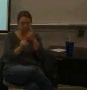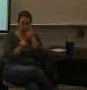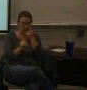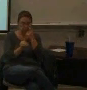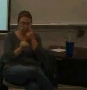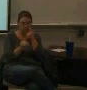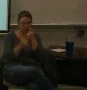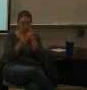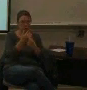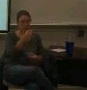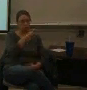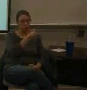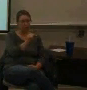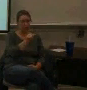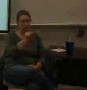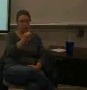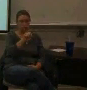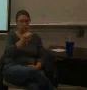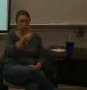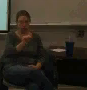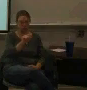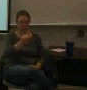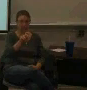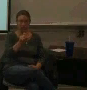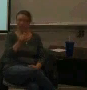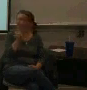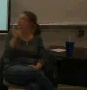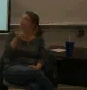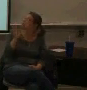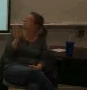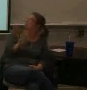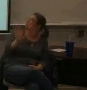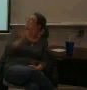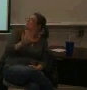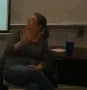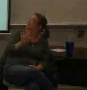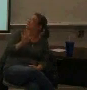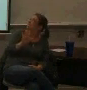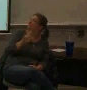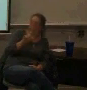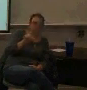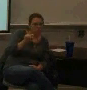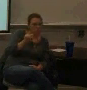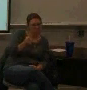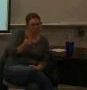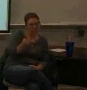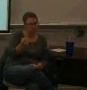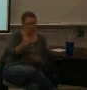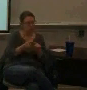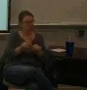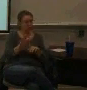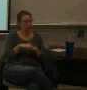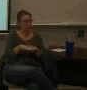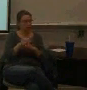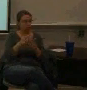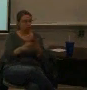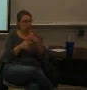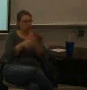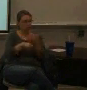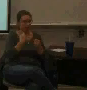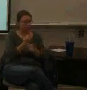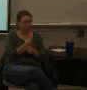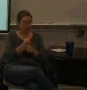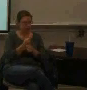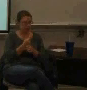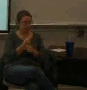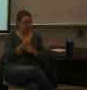And the Great Salt Lake is running somewhere up, up in the 20s at times, depending upon what time of year